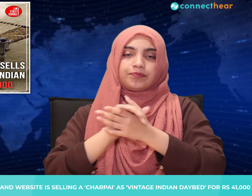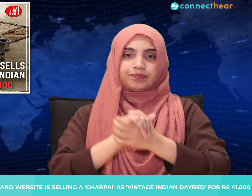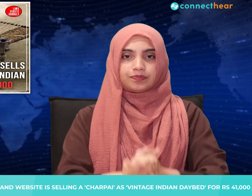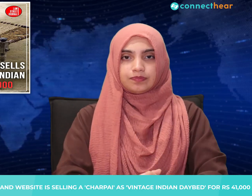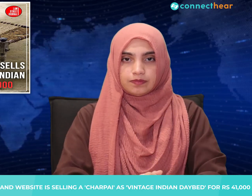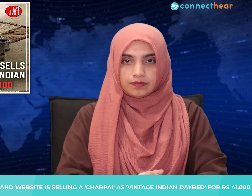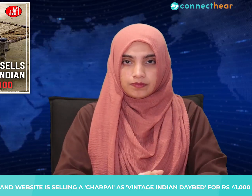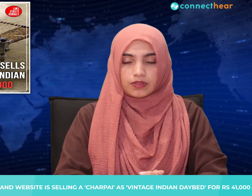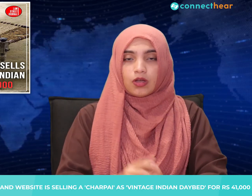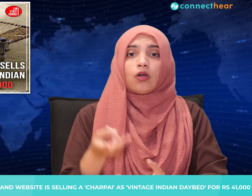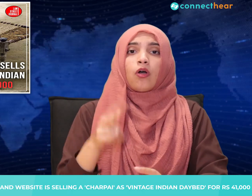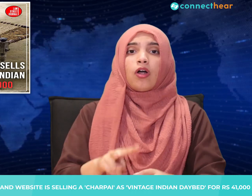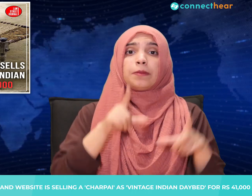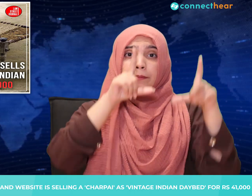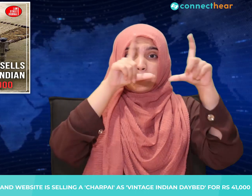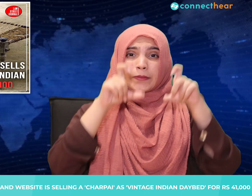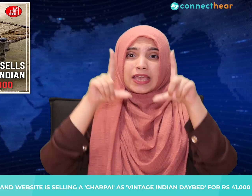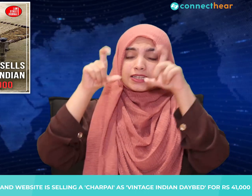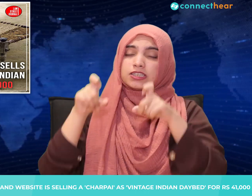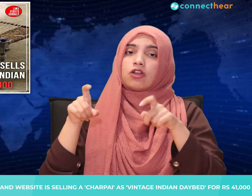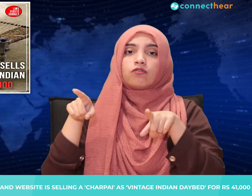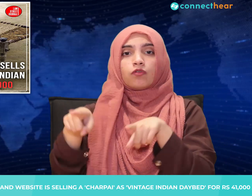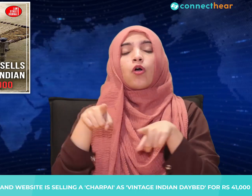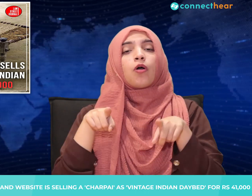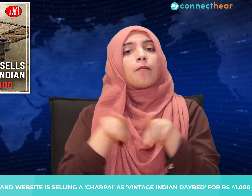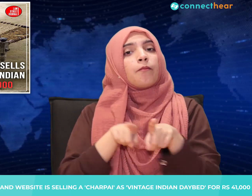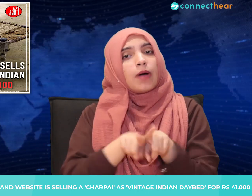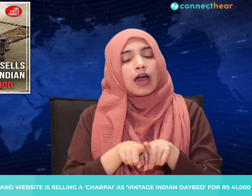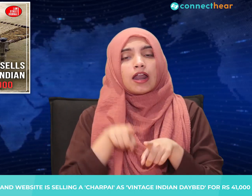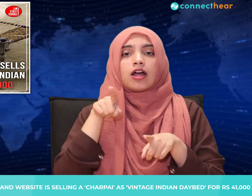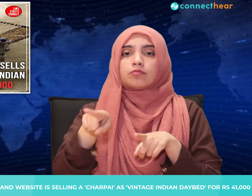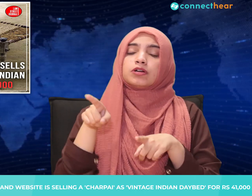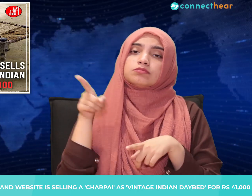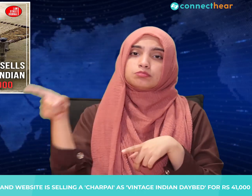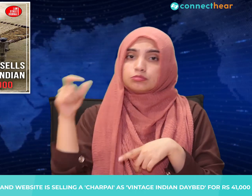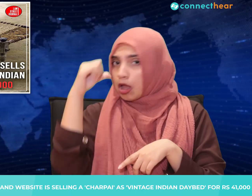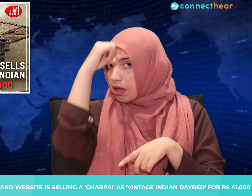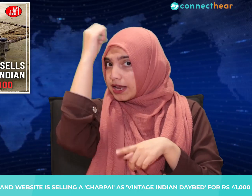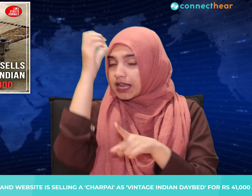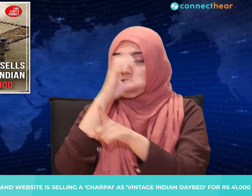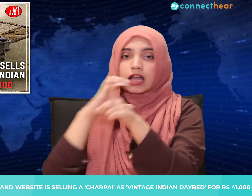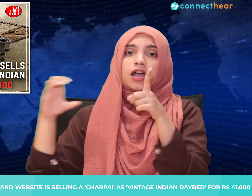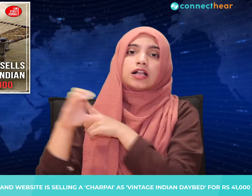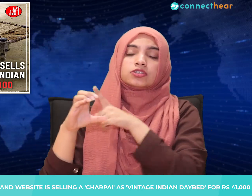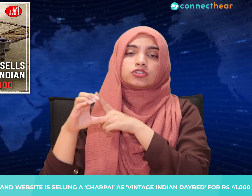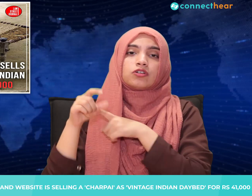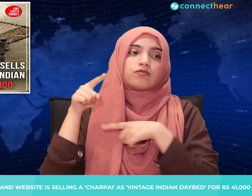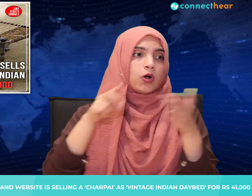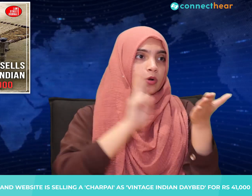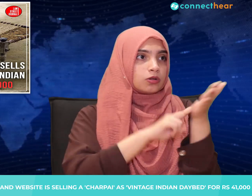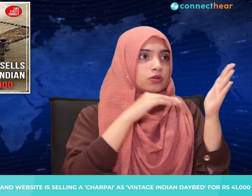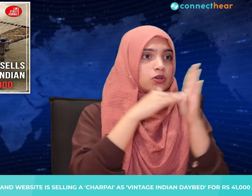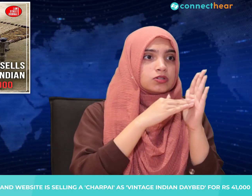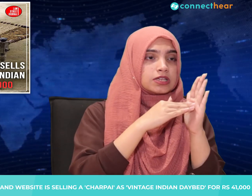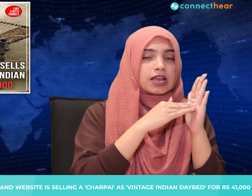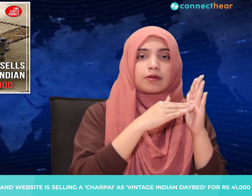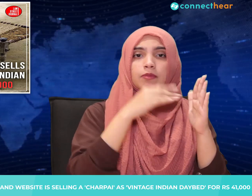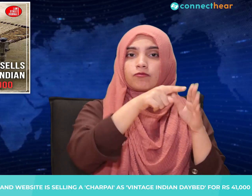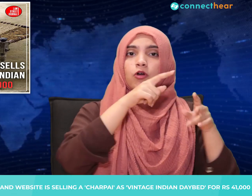The images were from a vintage and retro clothing website based out in Purfleet, a town